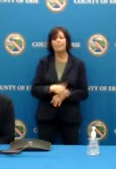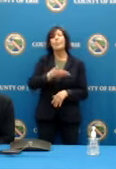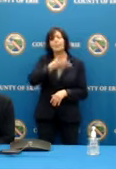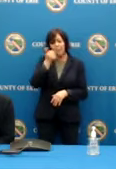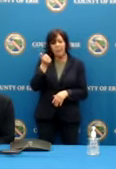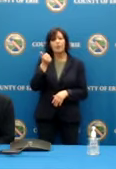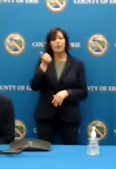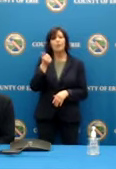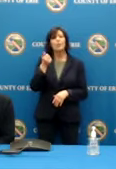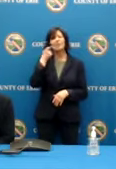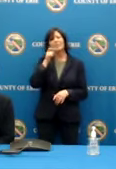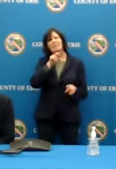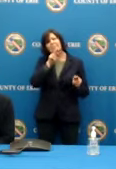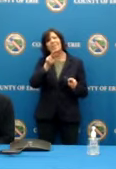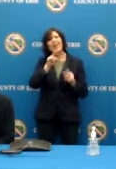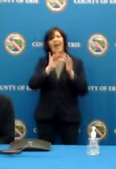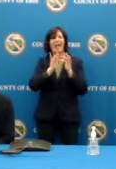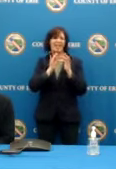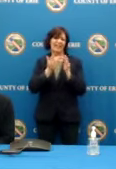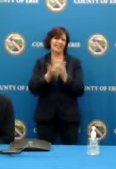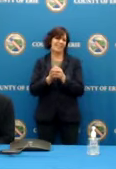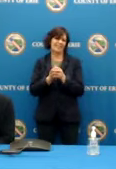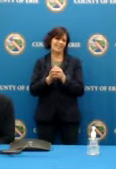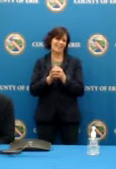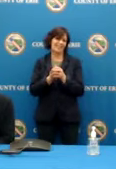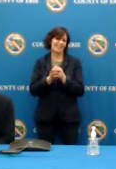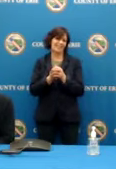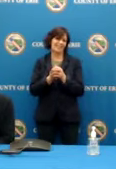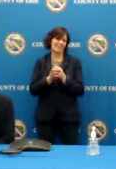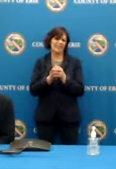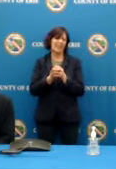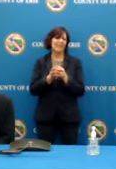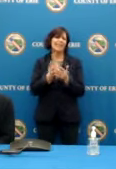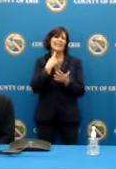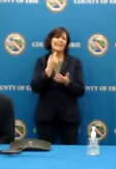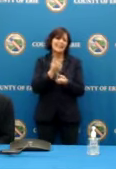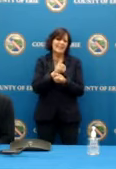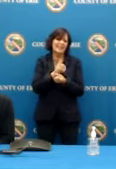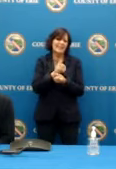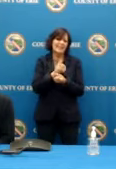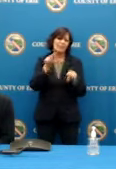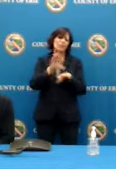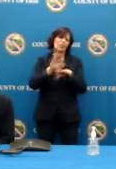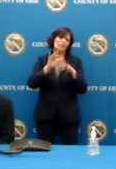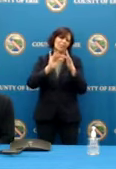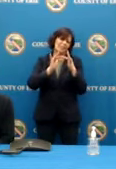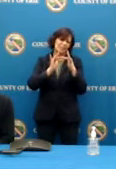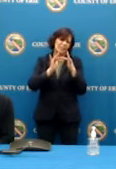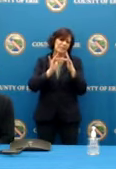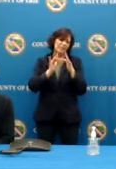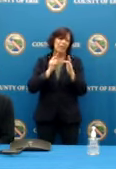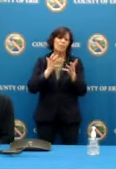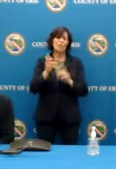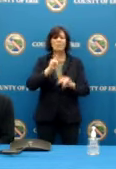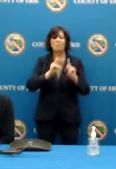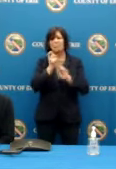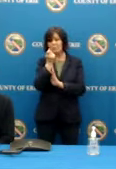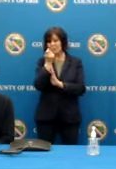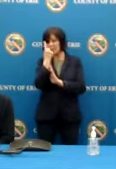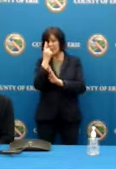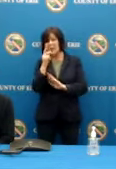do the online ones. It may not be what we prefer, but it's the safest way. And I really want people to understand there are